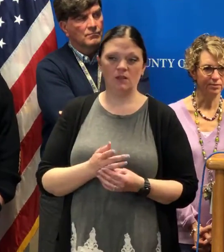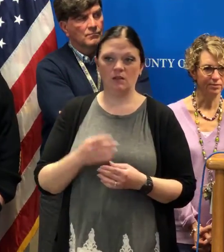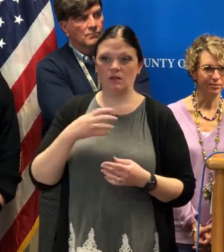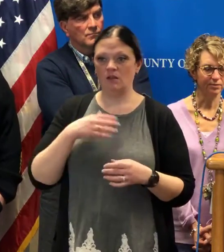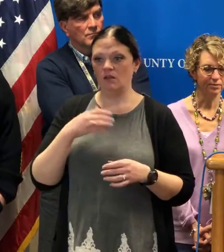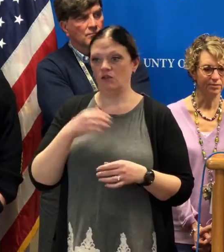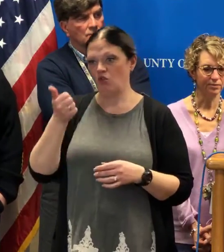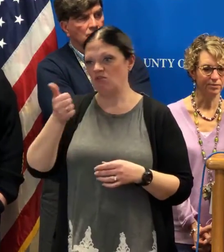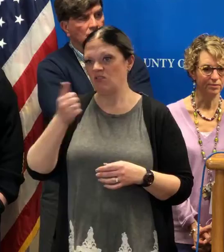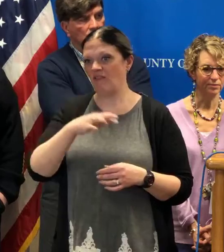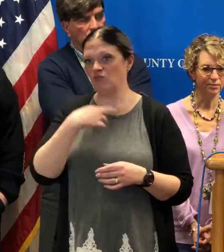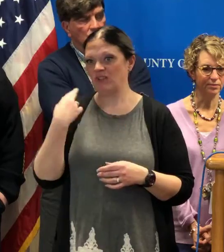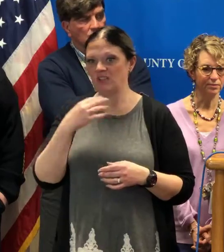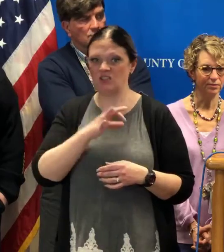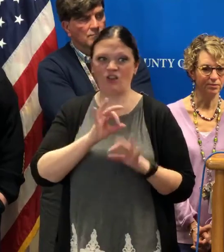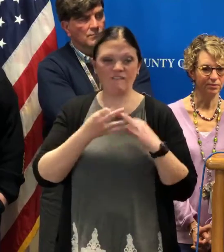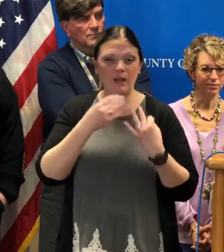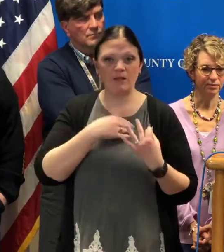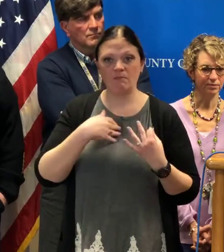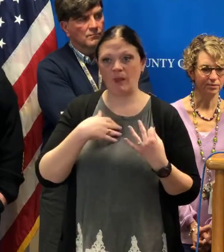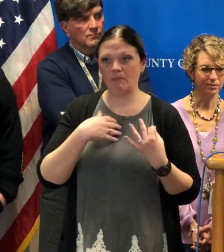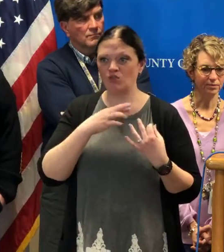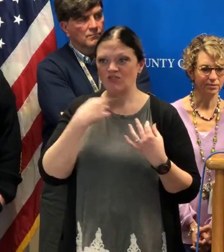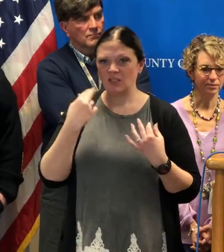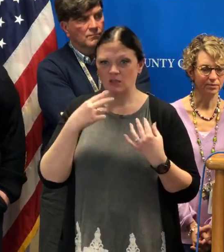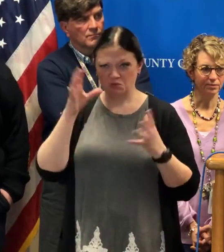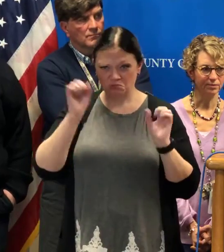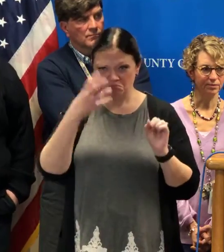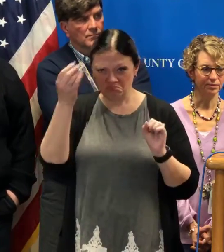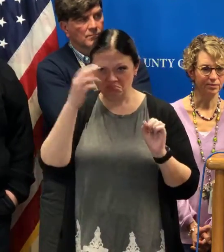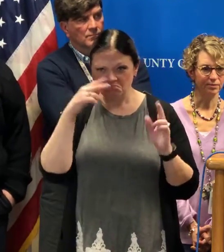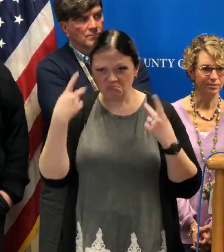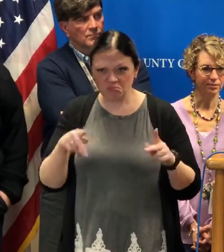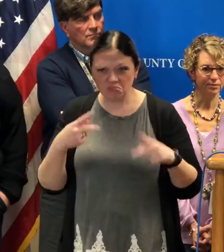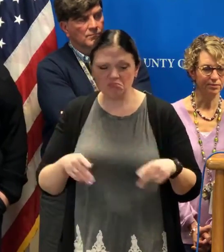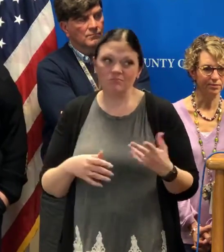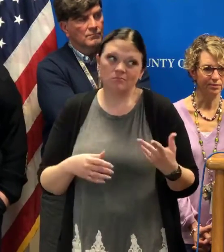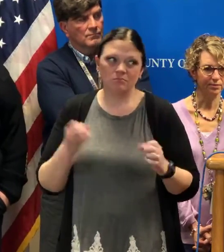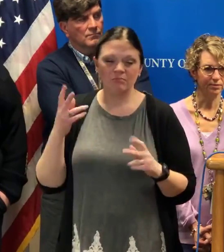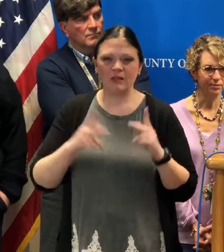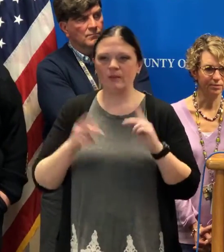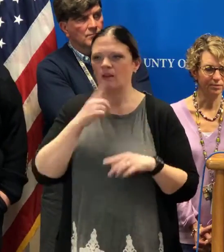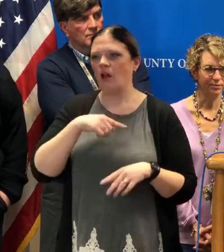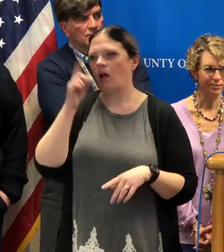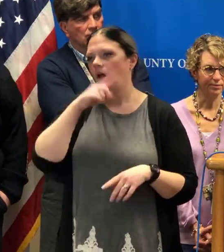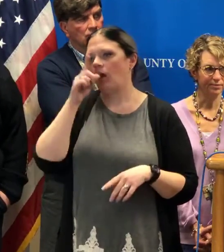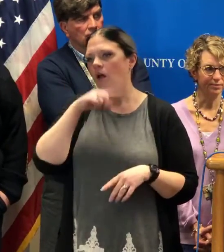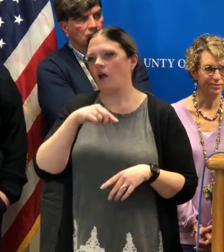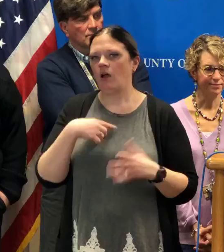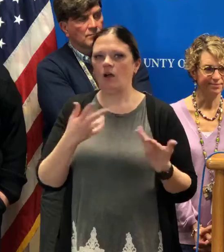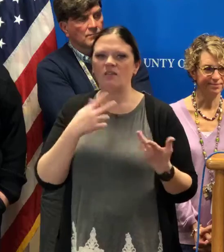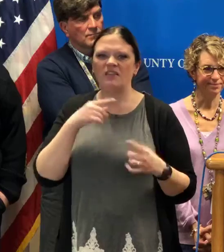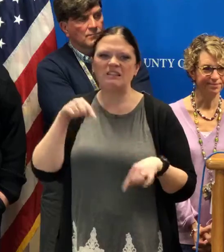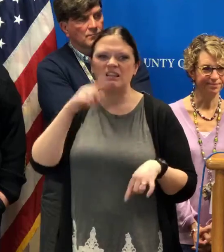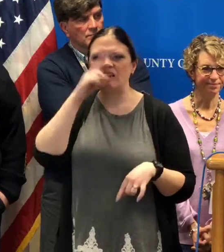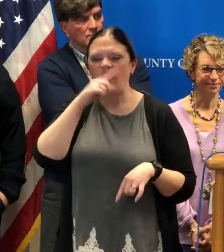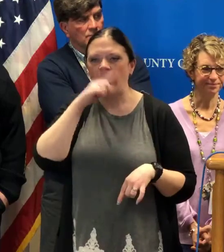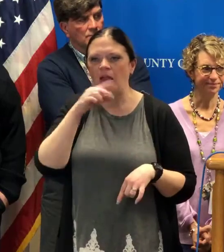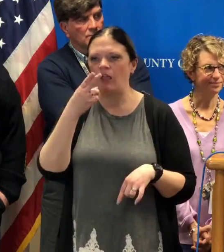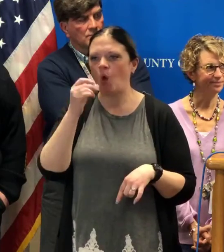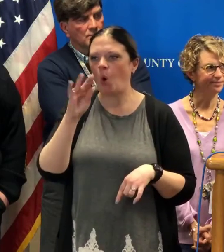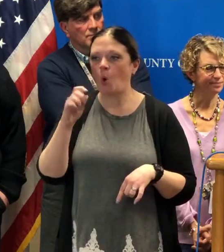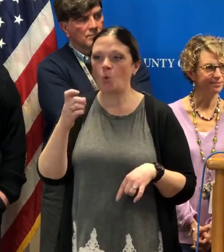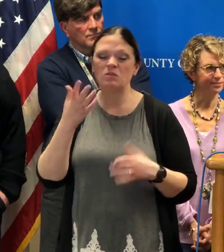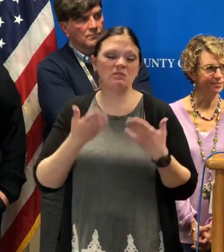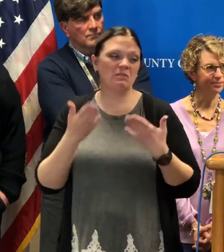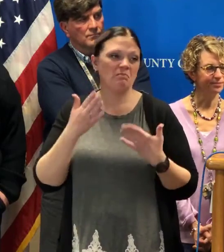risk. You're putting your family member at risk. What? So you can go out and party? And there's a lot of people who are saying it's a hoax. Well, probably less people saying it